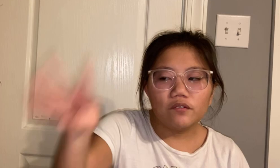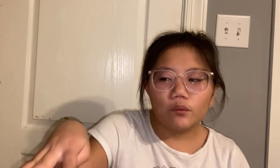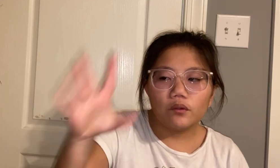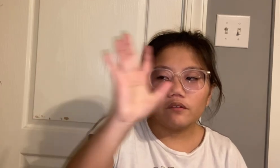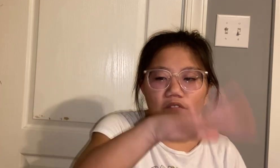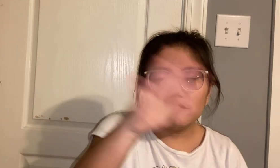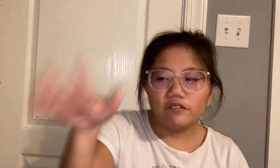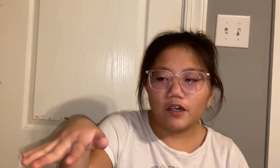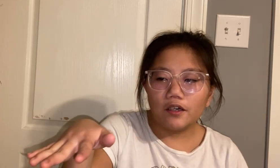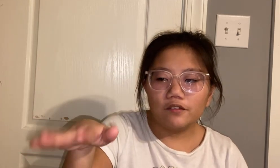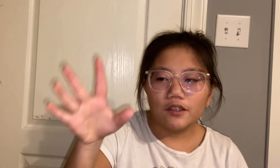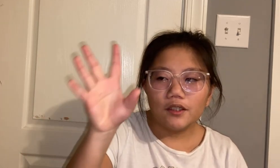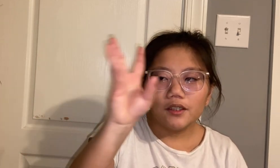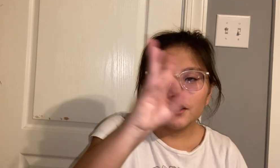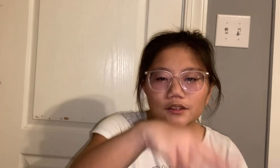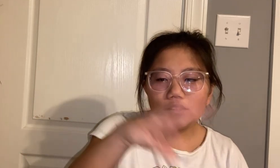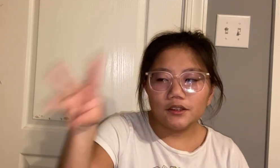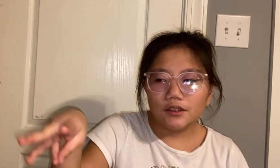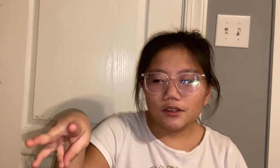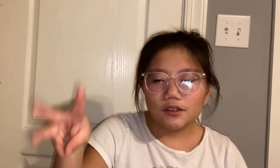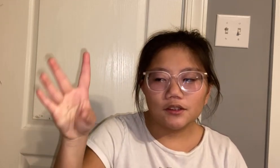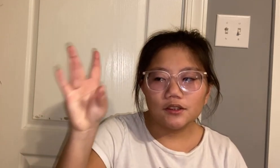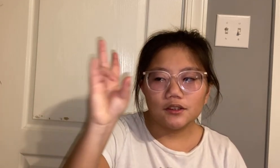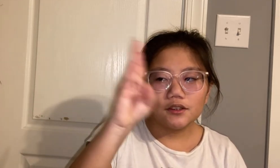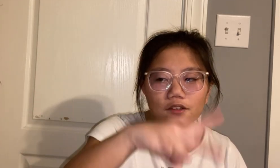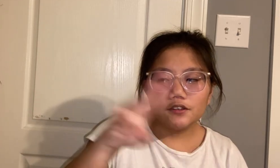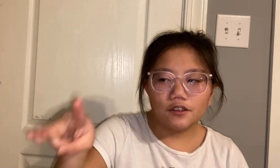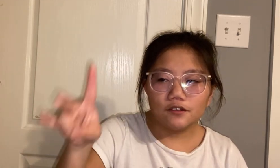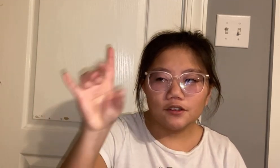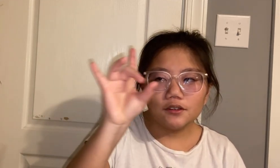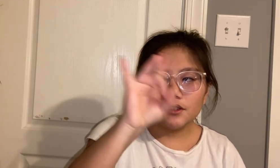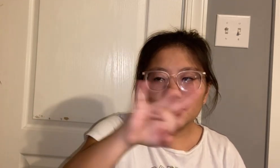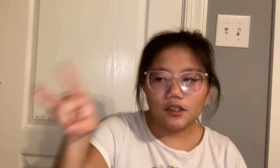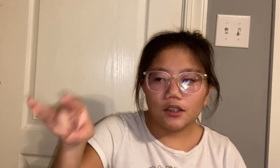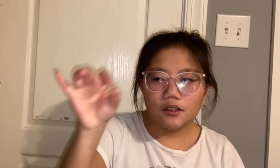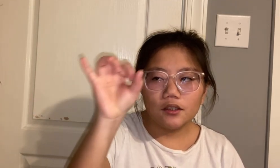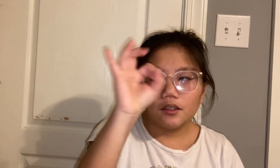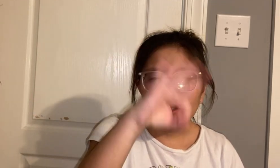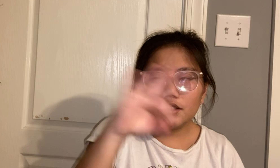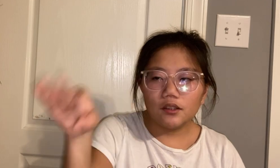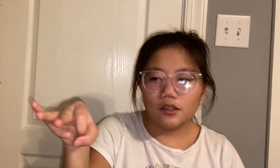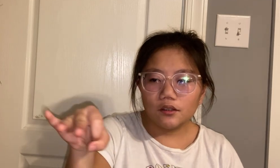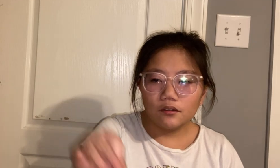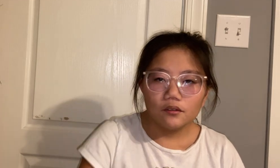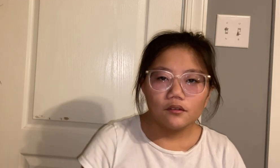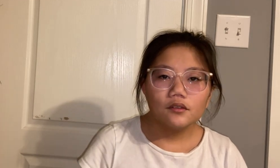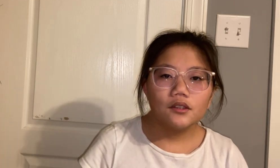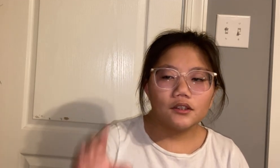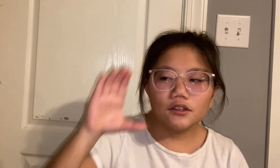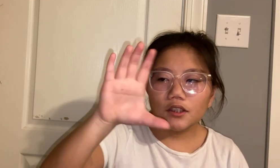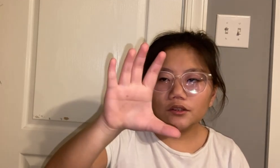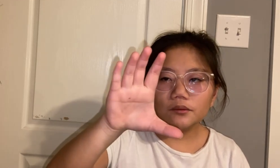four fifty five sixty six seventy seven eighty eight ninety nine and this is a hundred